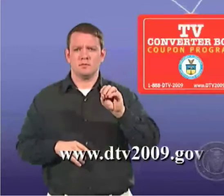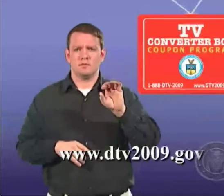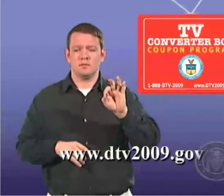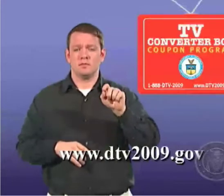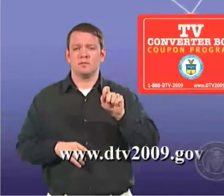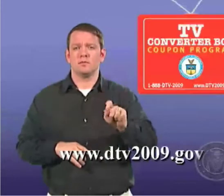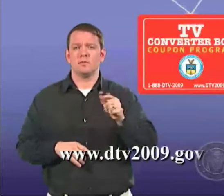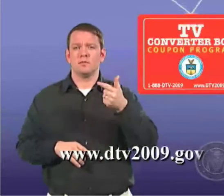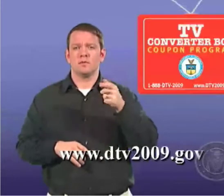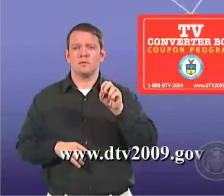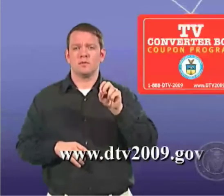www.dtv2009.gov.